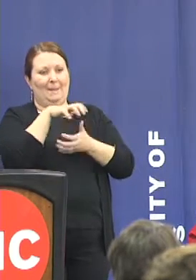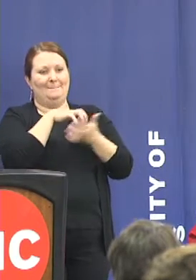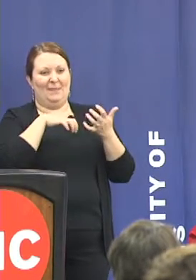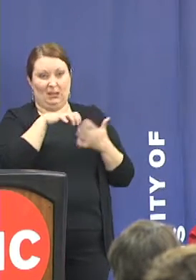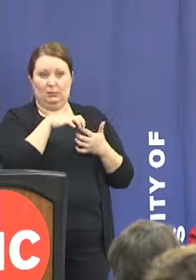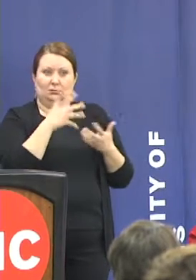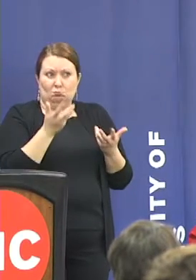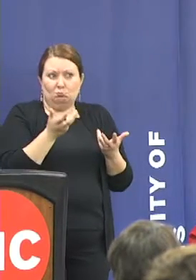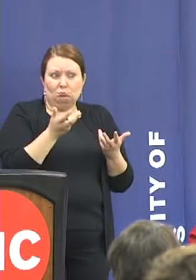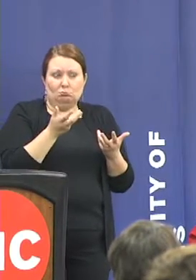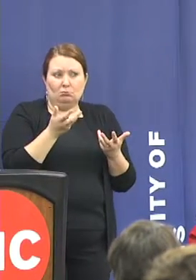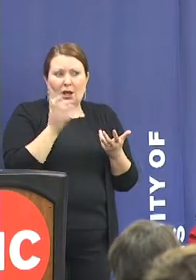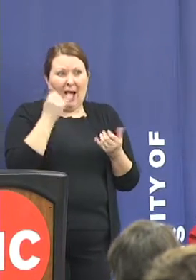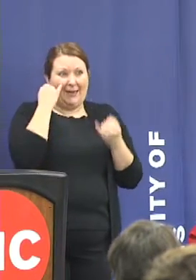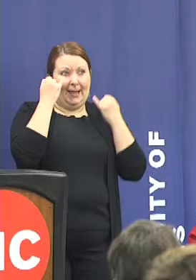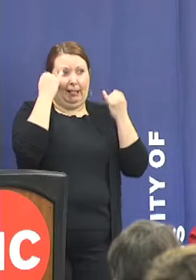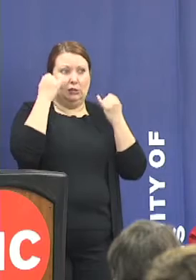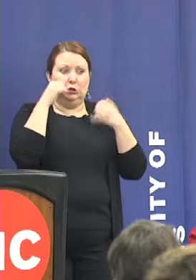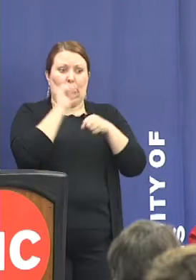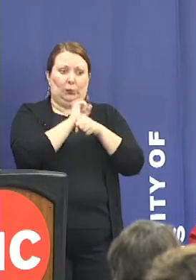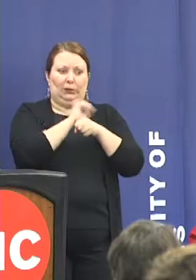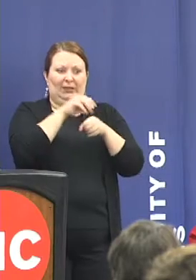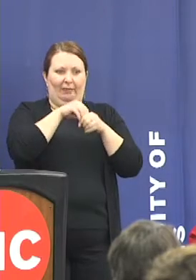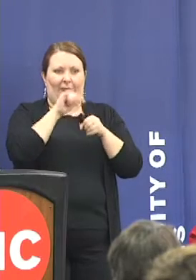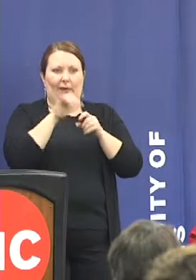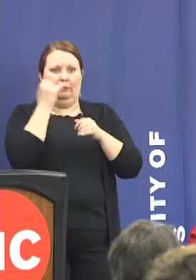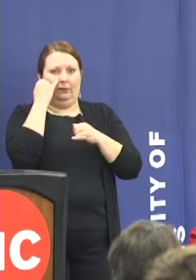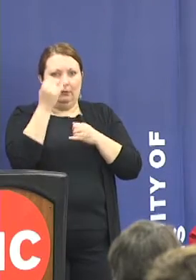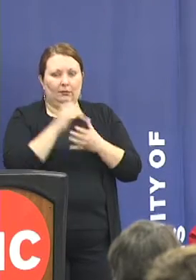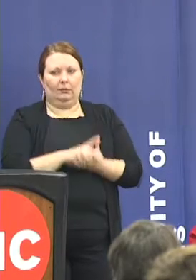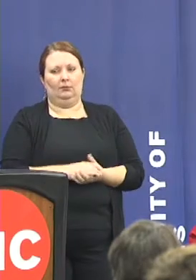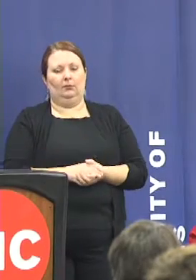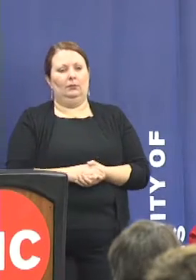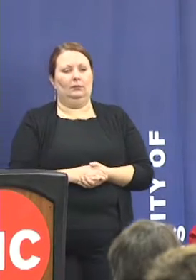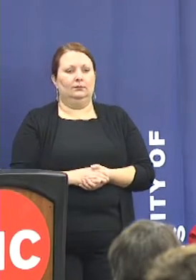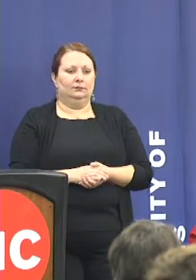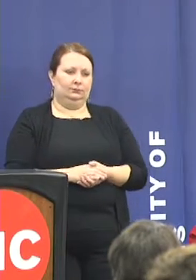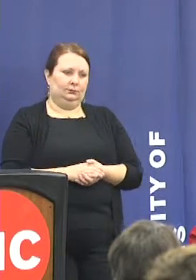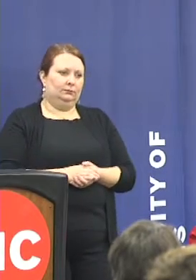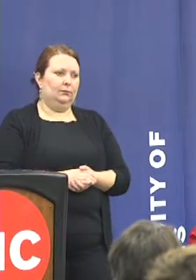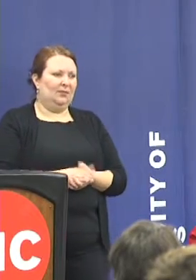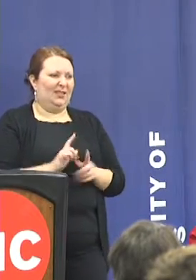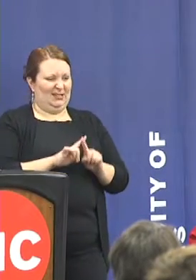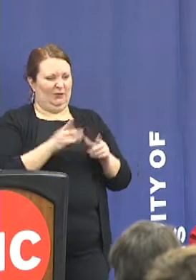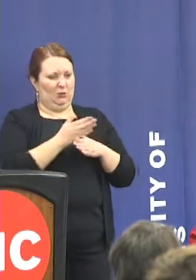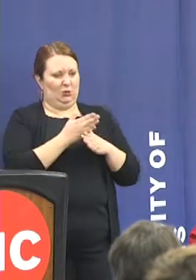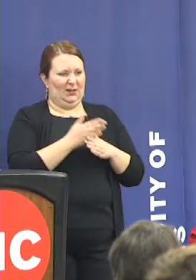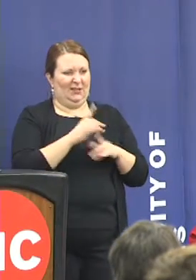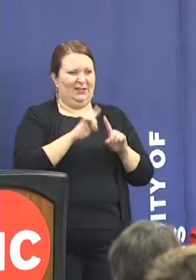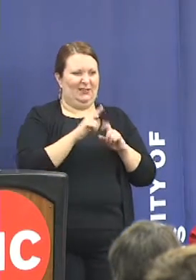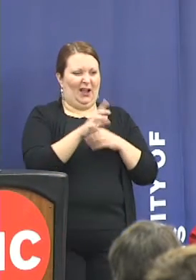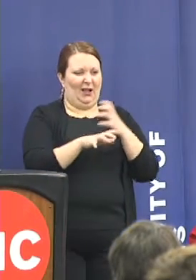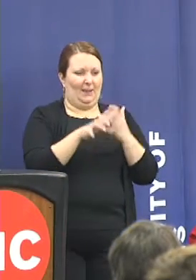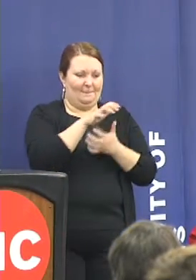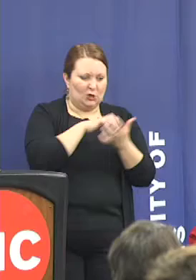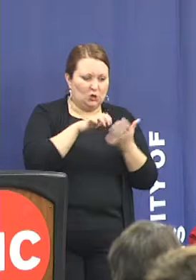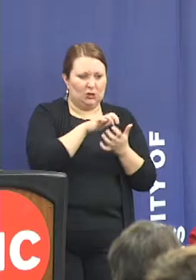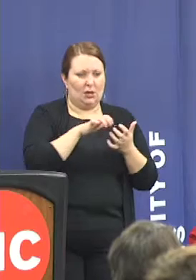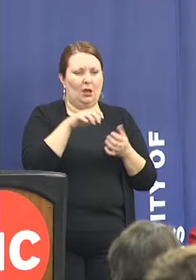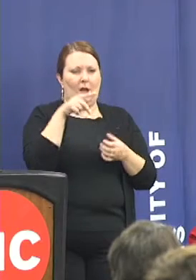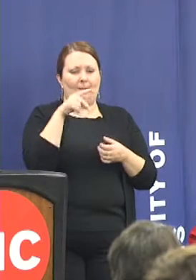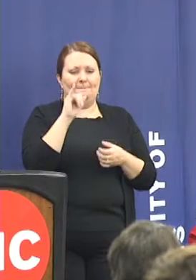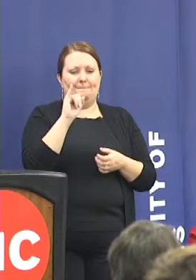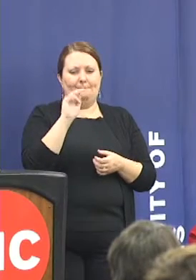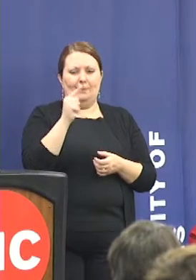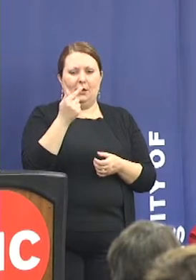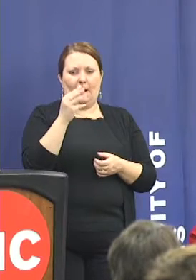right? And that's, you know, ideology's working in there, right? There's a lot of critique about, you know, the distinctions between the different kinds of mixtures and the pigmentocracy